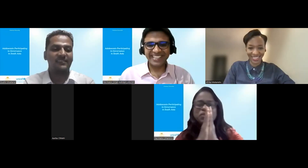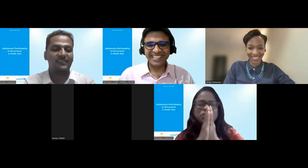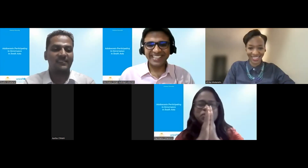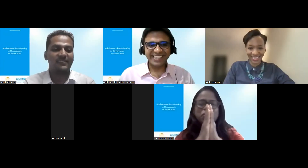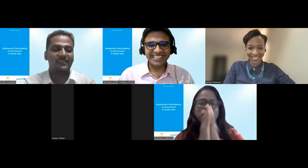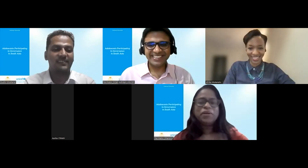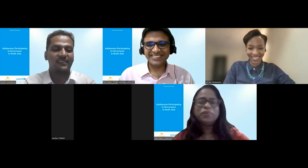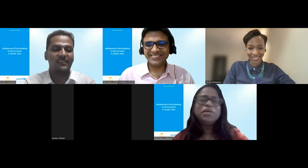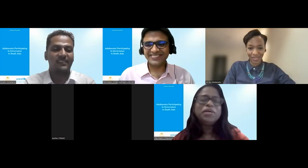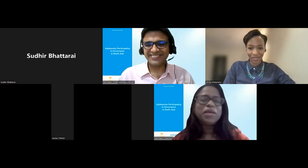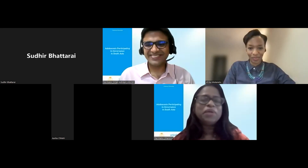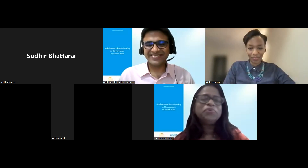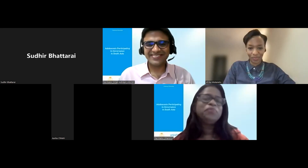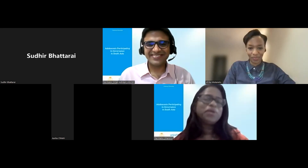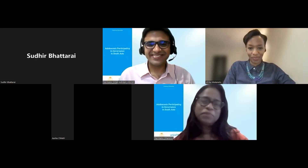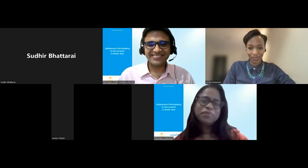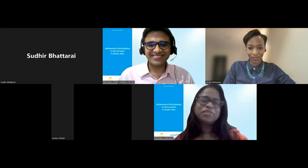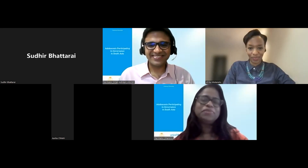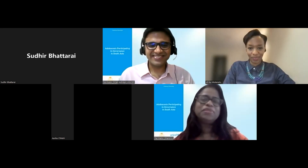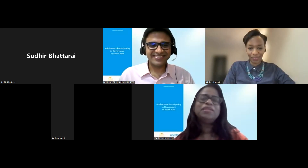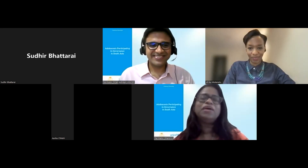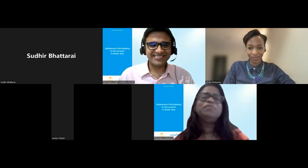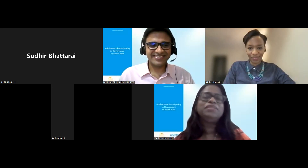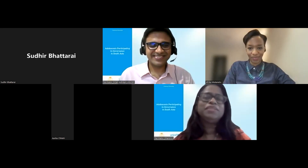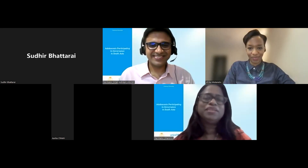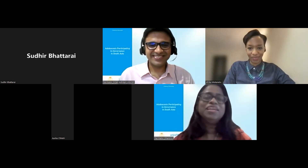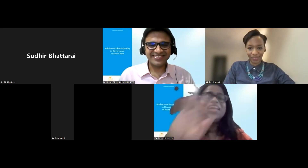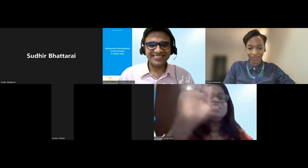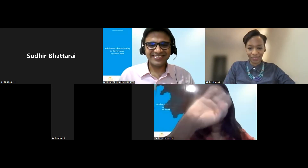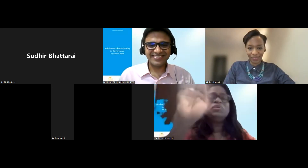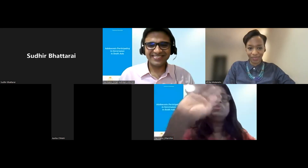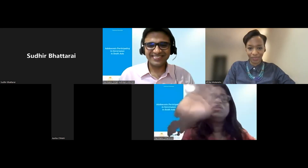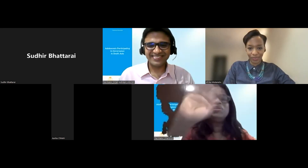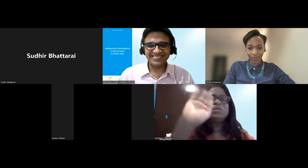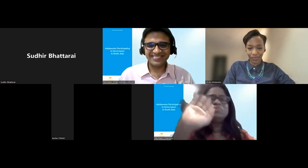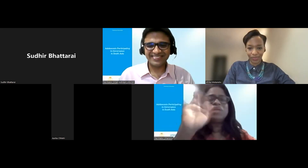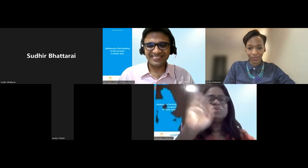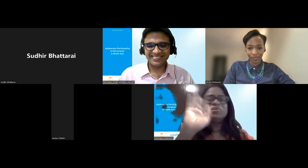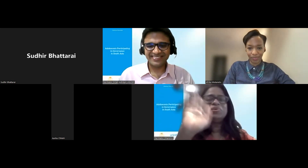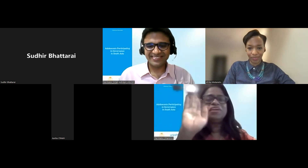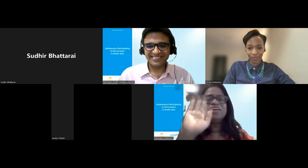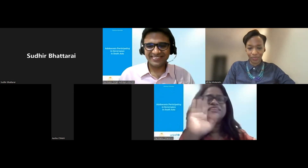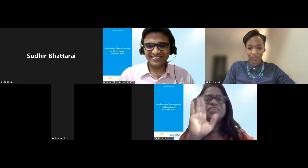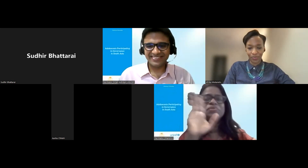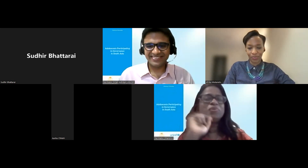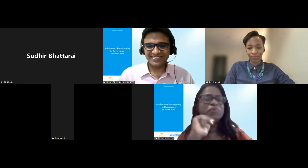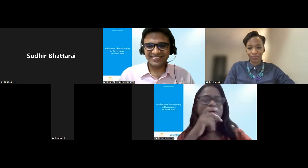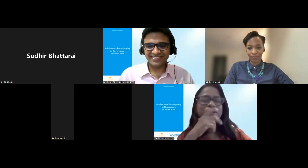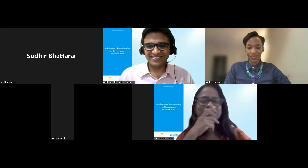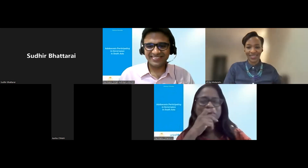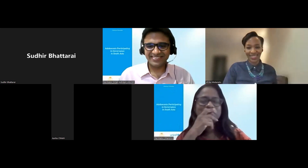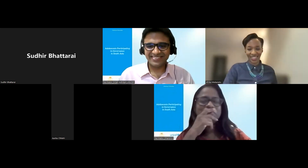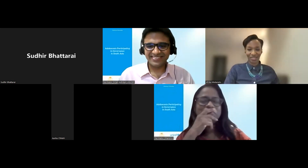you. Thank you so much. Thank you very much. Yeah. Thank you, Namaste. Thank you.